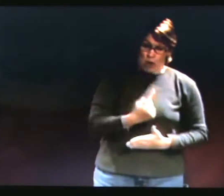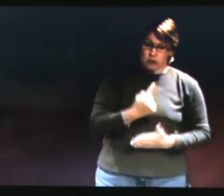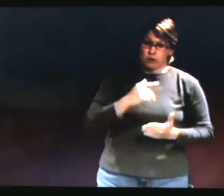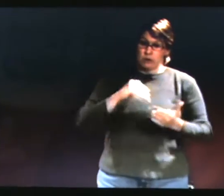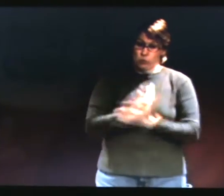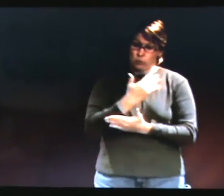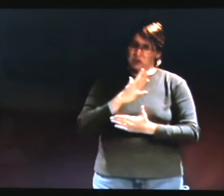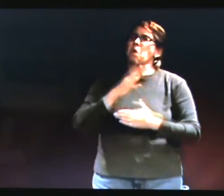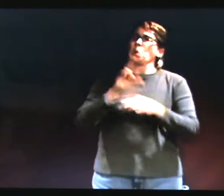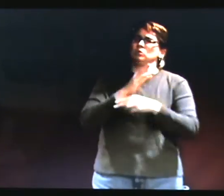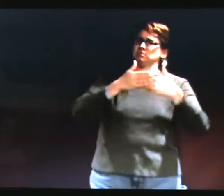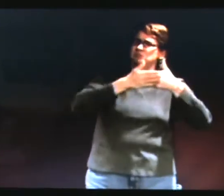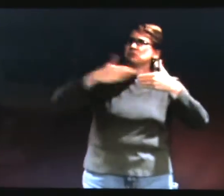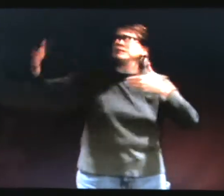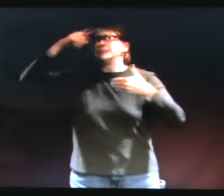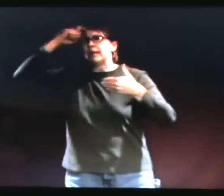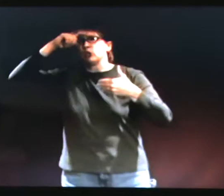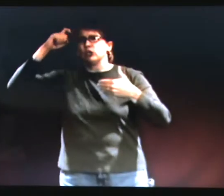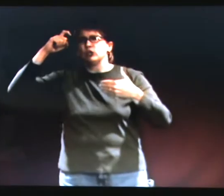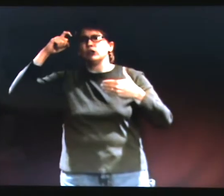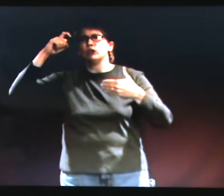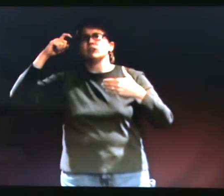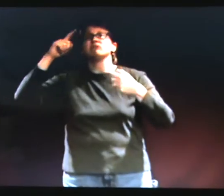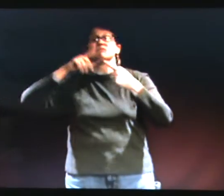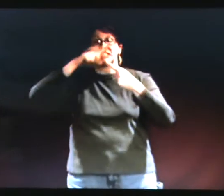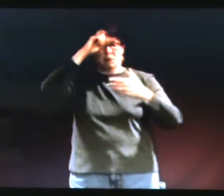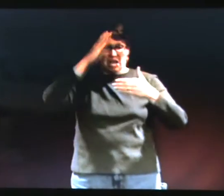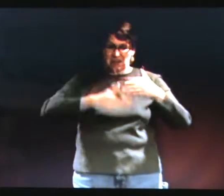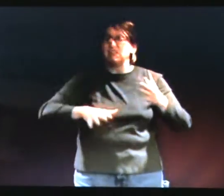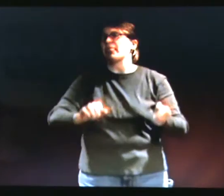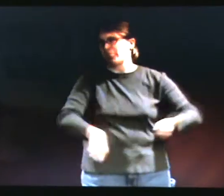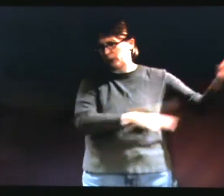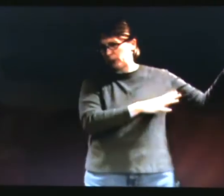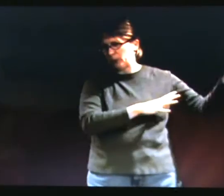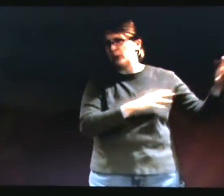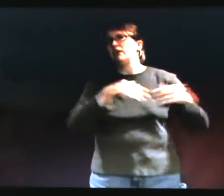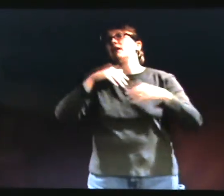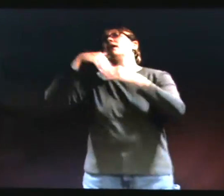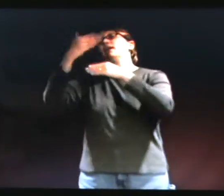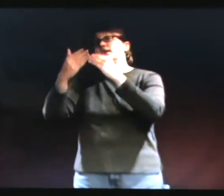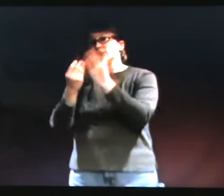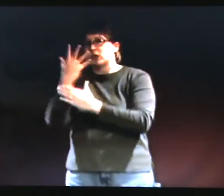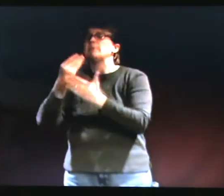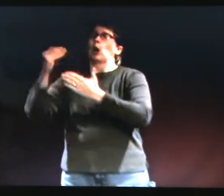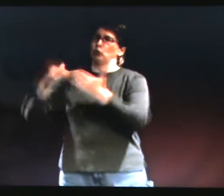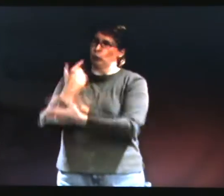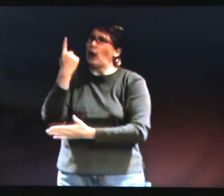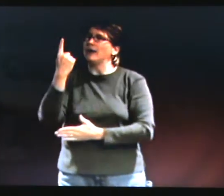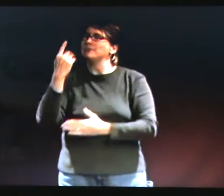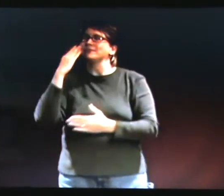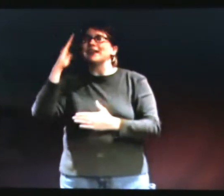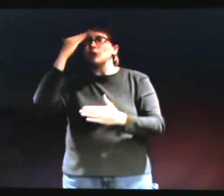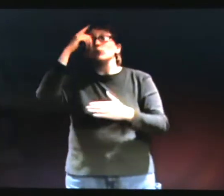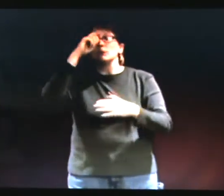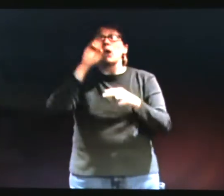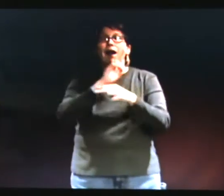that. I buy one new bag every year, and I use it the entire summer, and then I throw it away, and then in the spring I'll buy a new one.